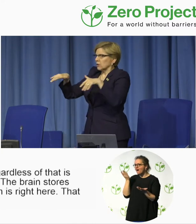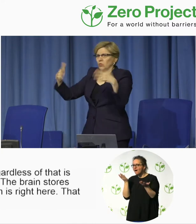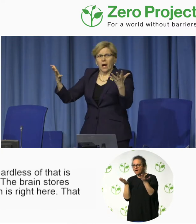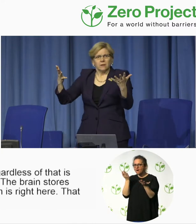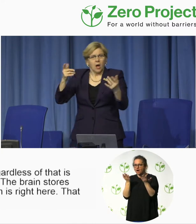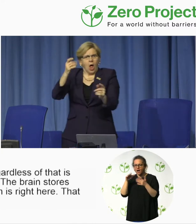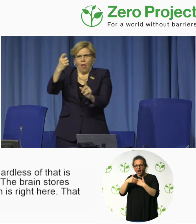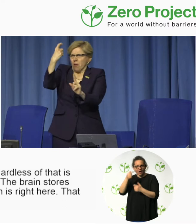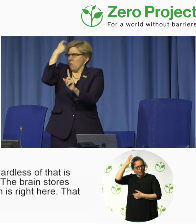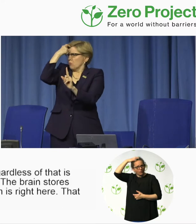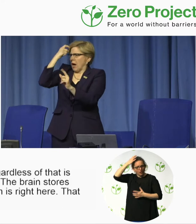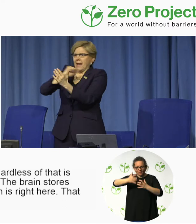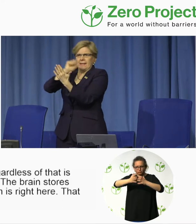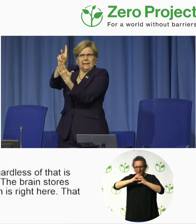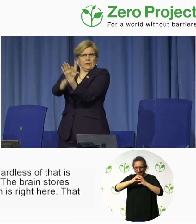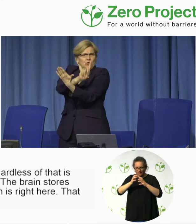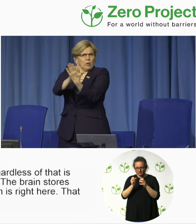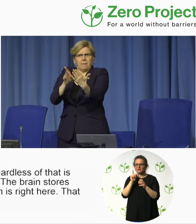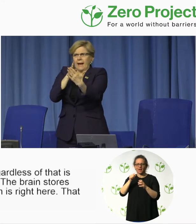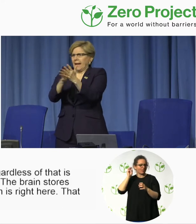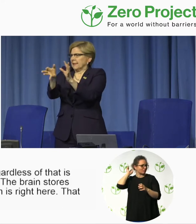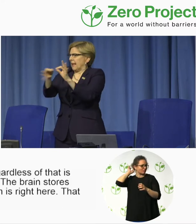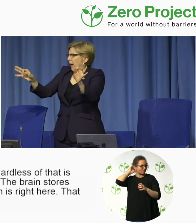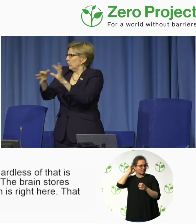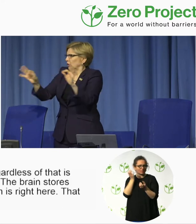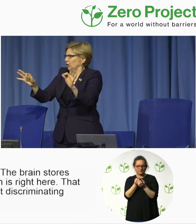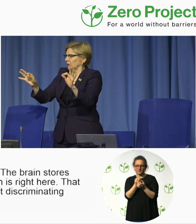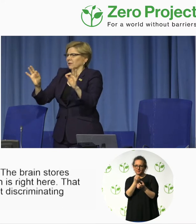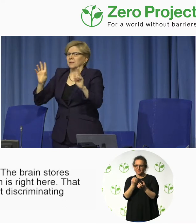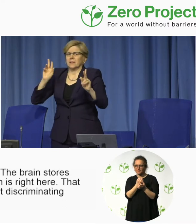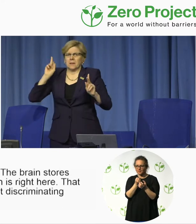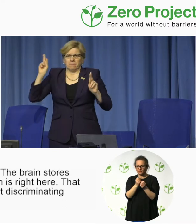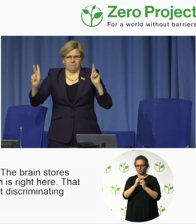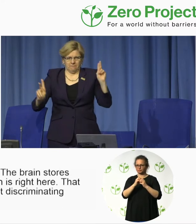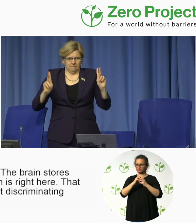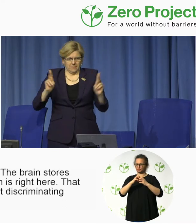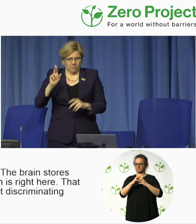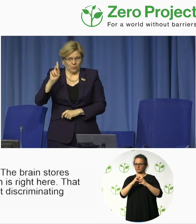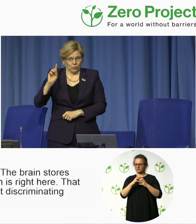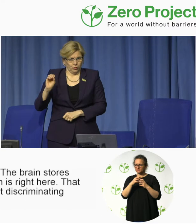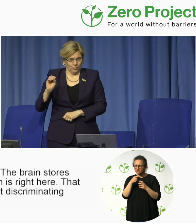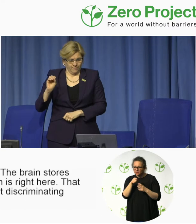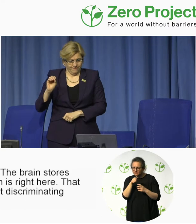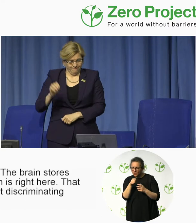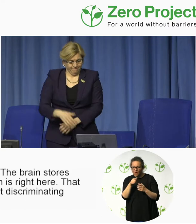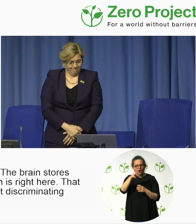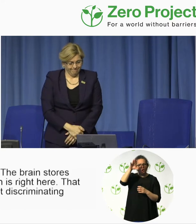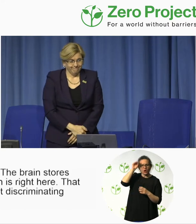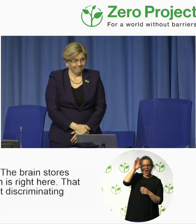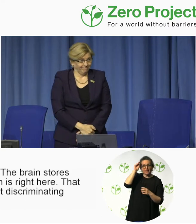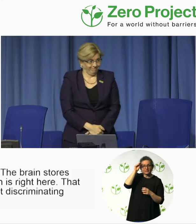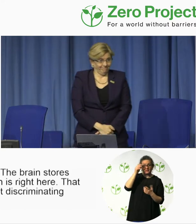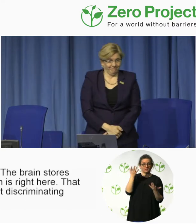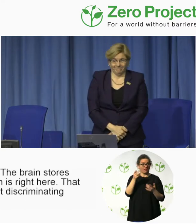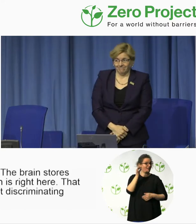And that scientific discovery shows that the brain is not discriminating against language. It's people who